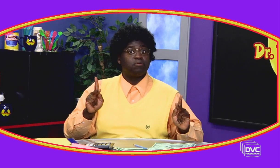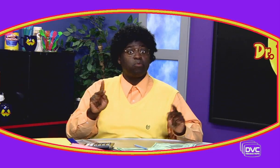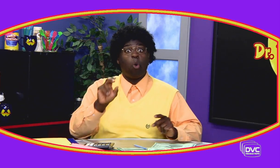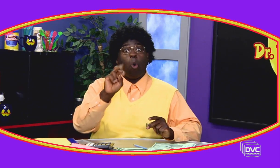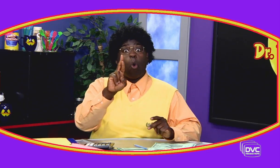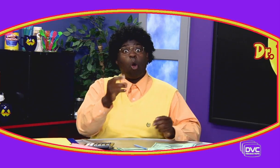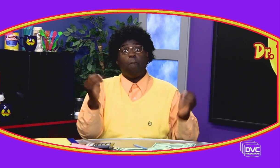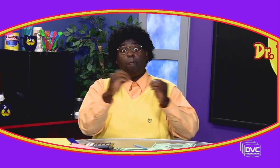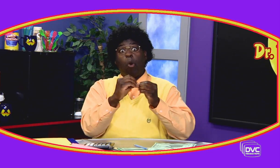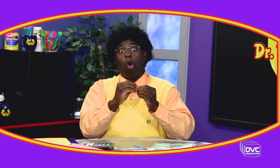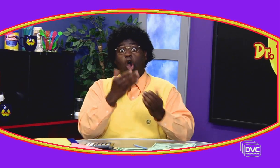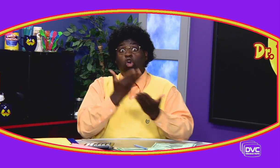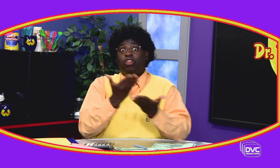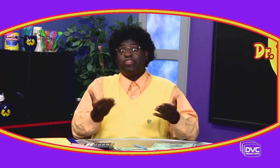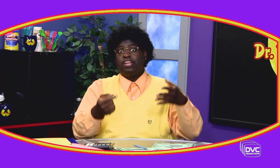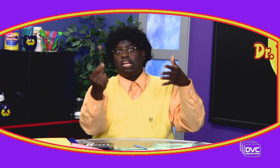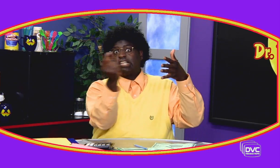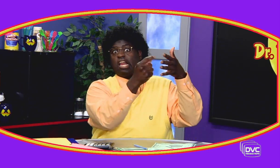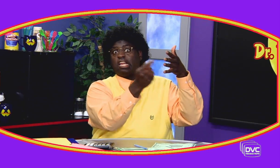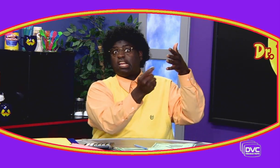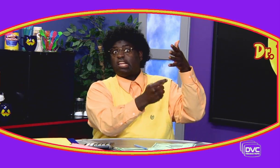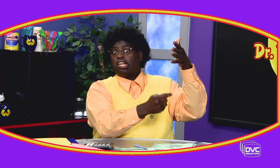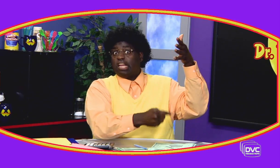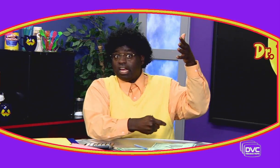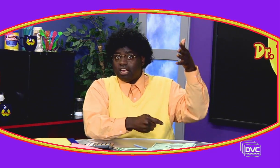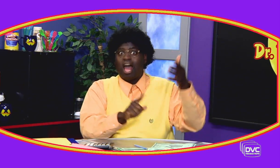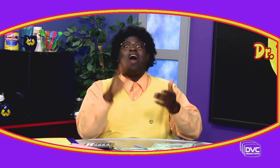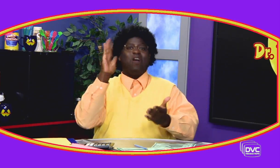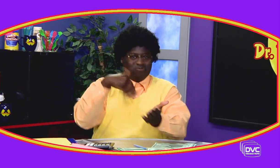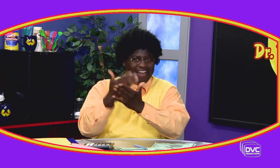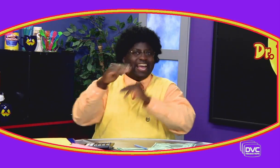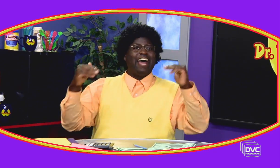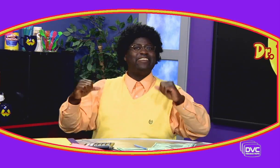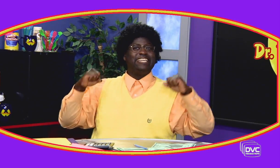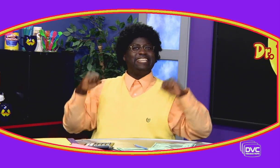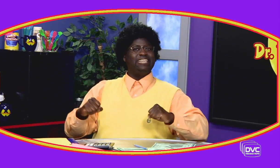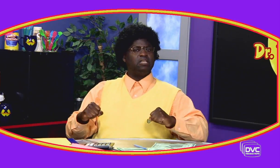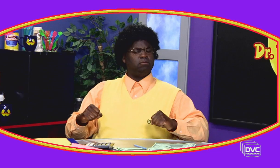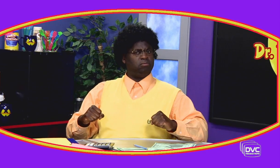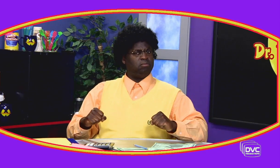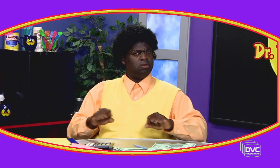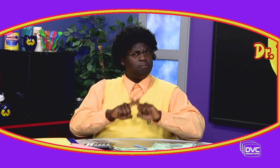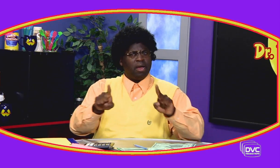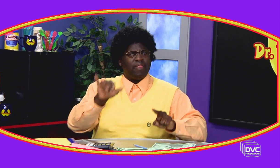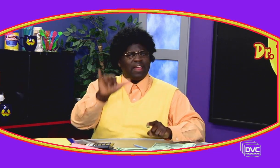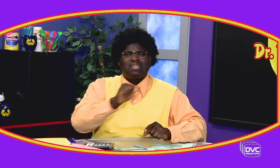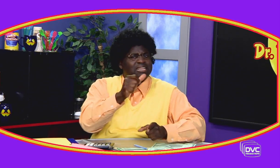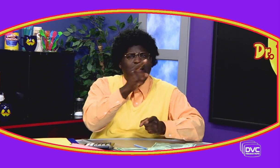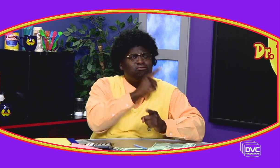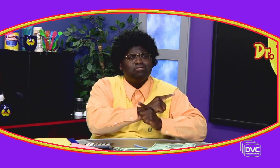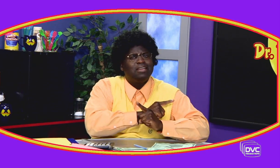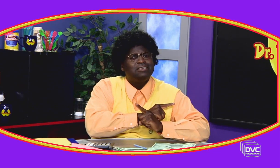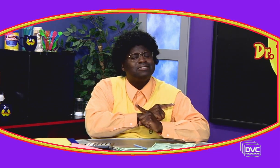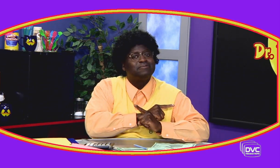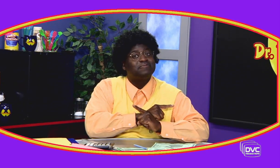helping others, or doing more good things. People think that that will get them to heaven, but that's not